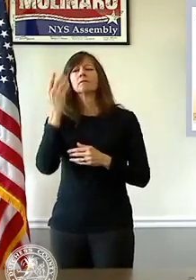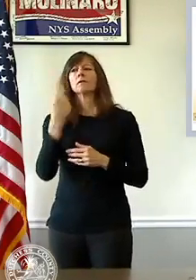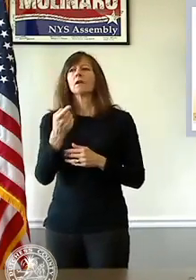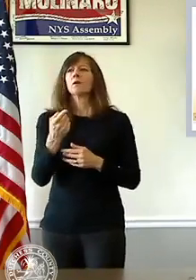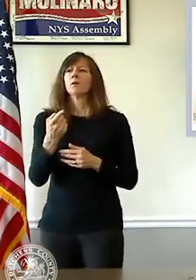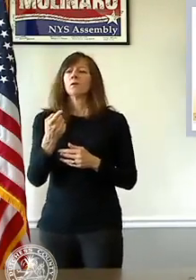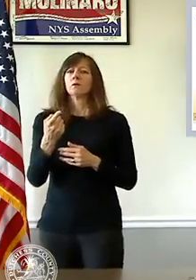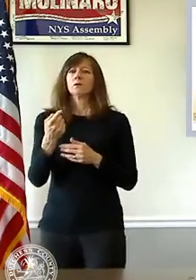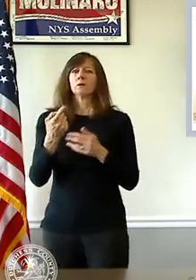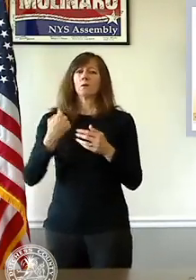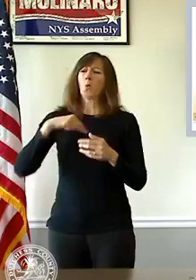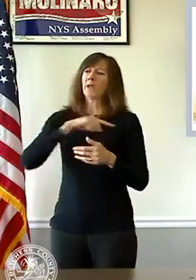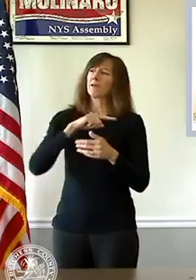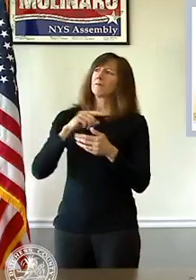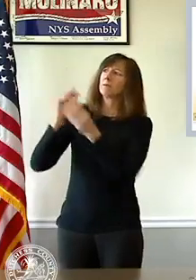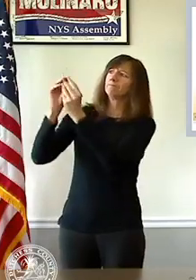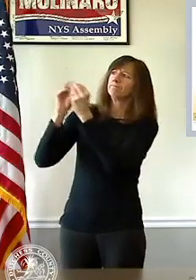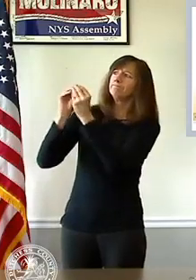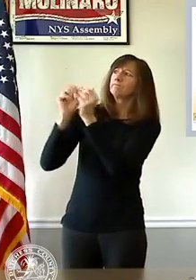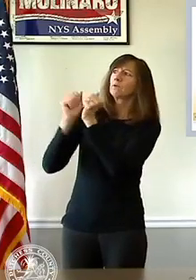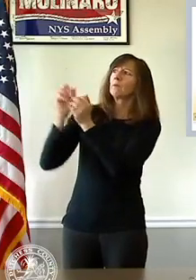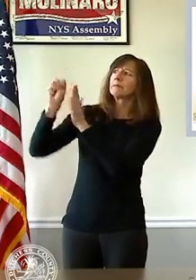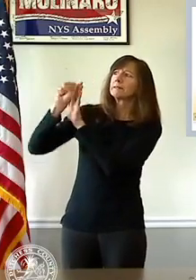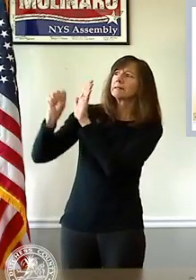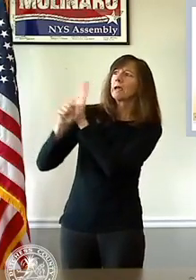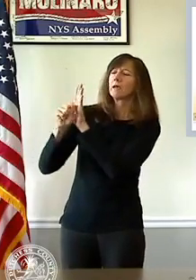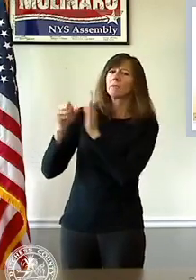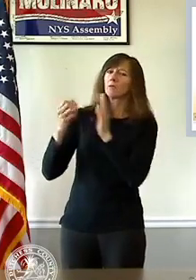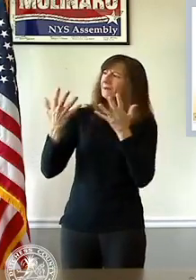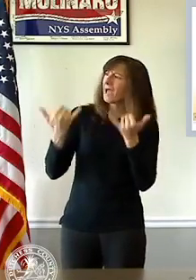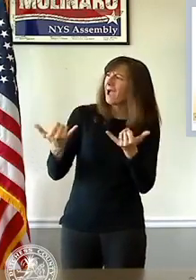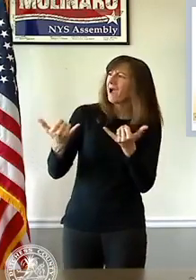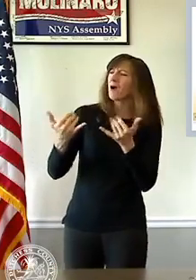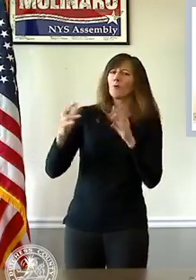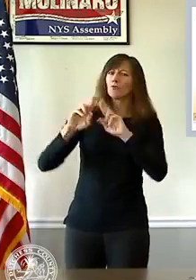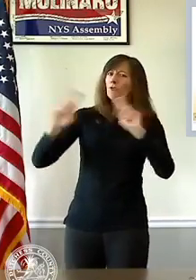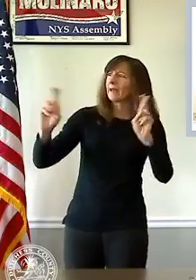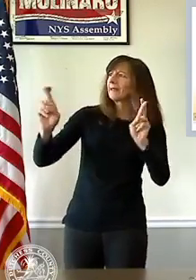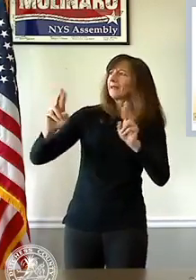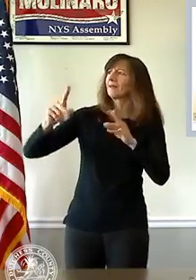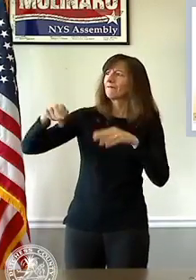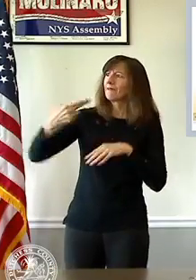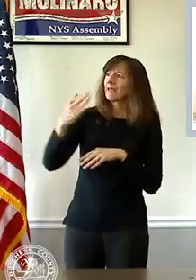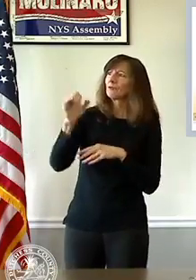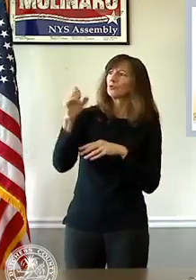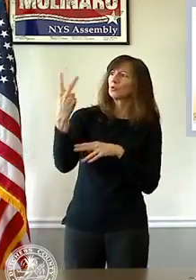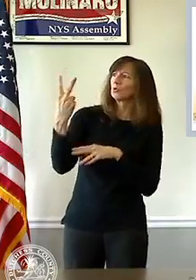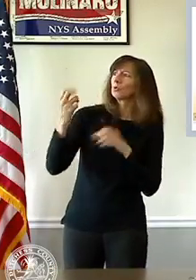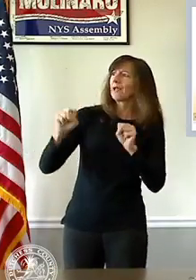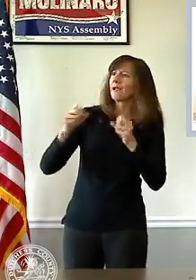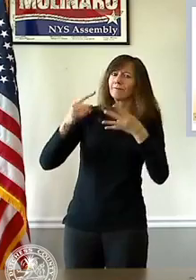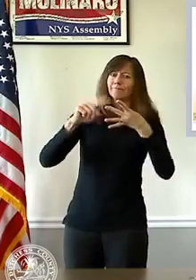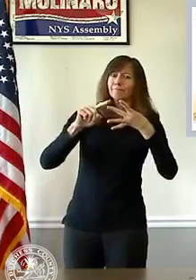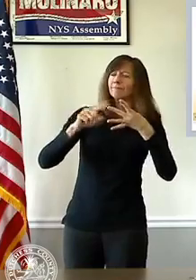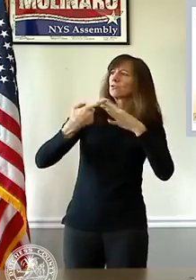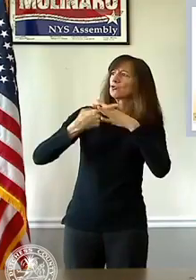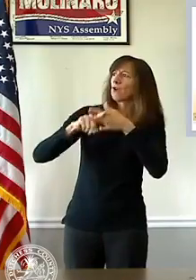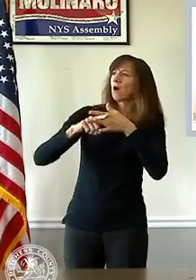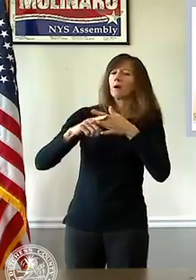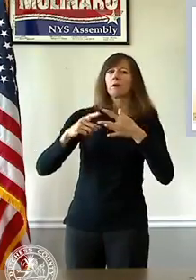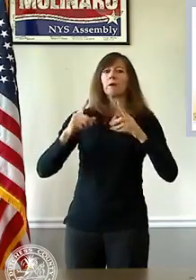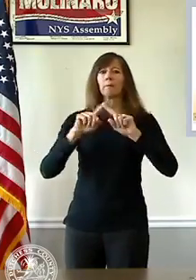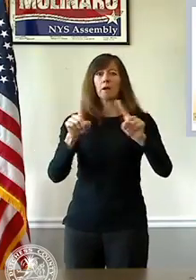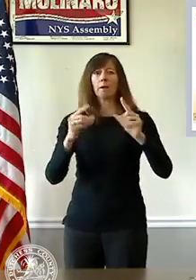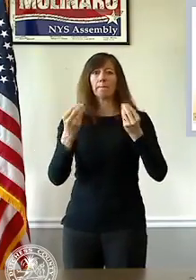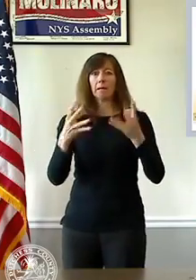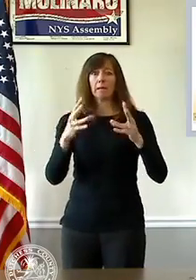that we can begin phase 2 now. The county executives in the Mid-Hudson region, I don't want to speak for everyone, but a majority of